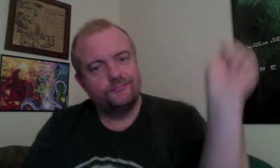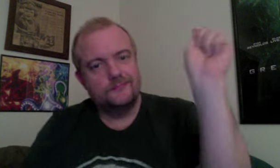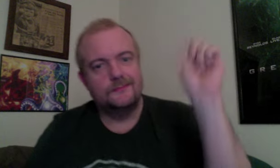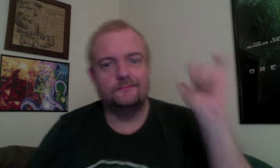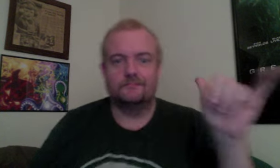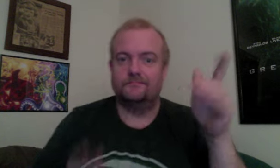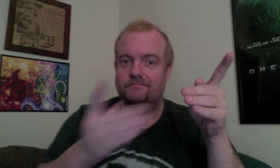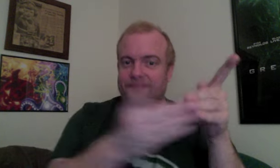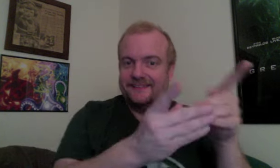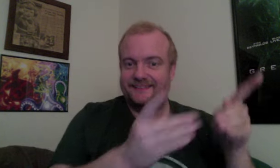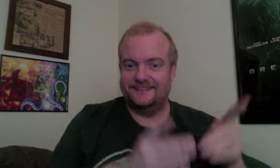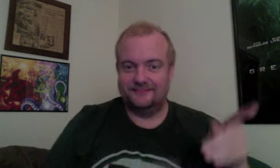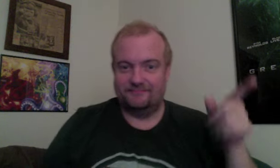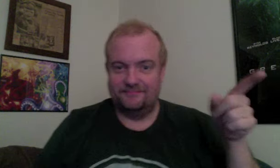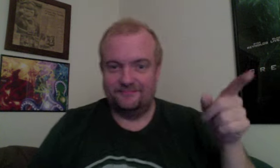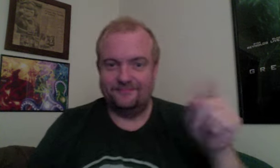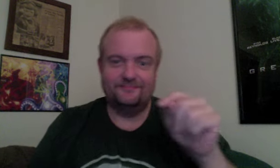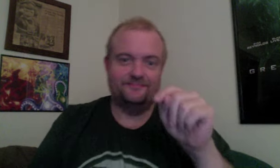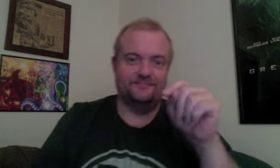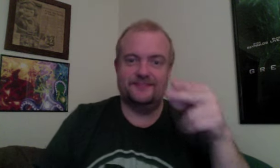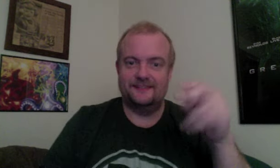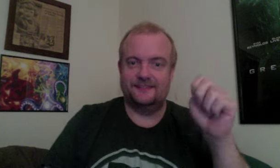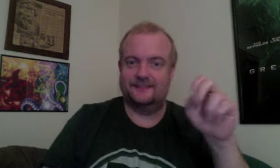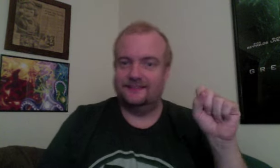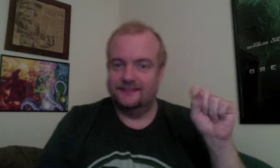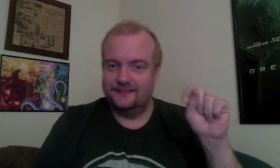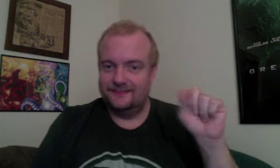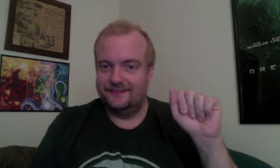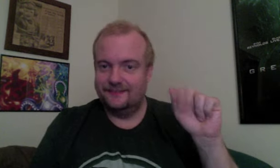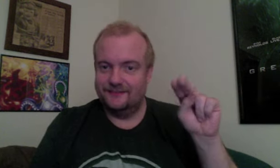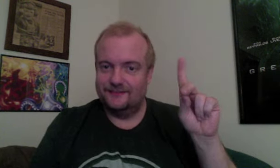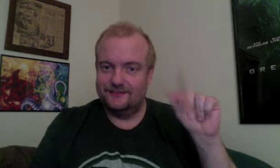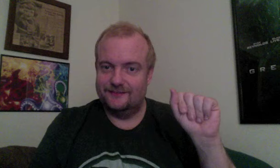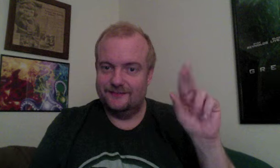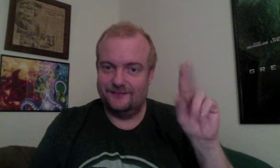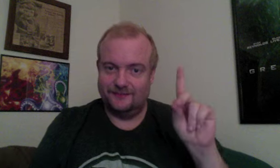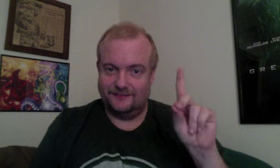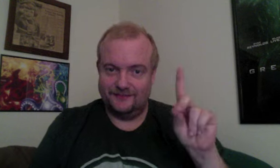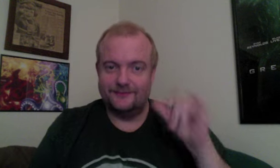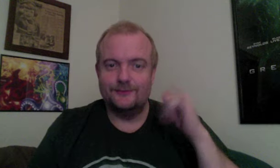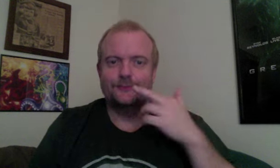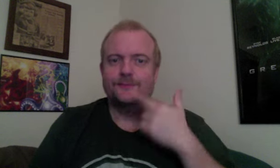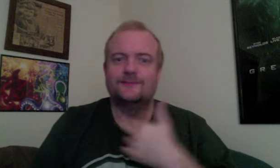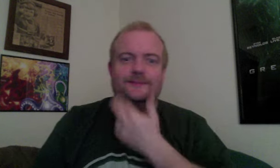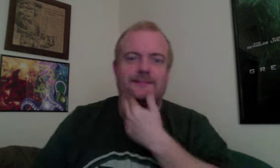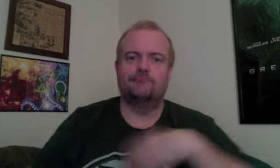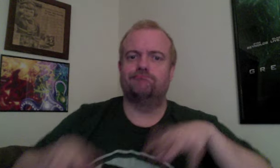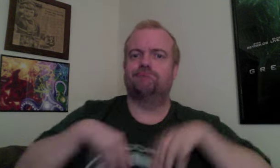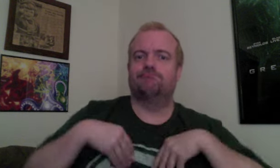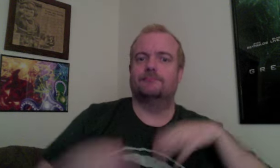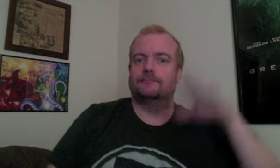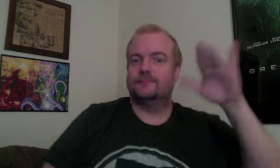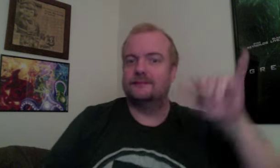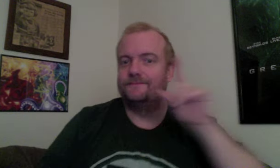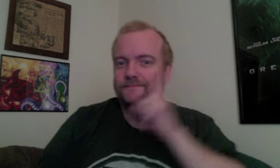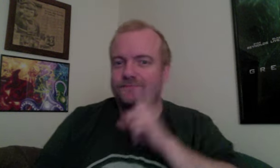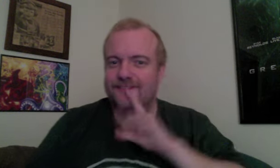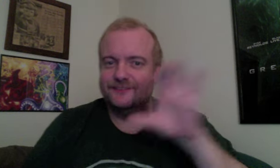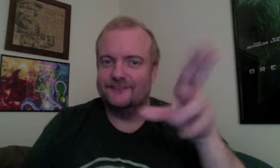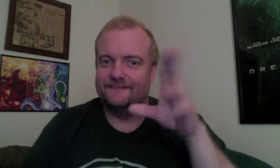for ancient chiefs. And in this maelstrom of decay, ordinary men were